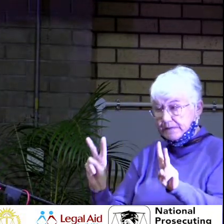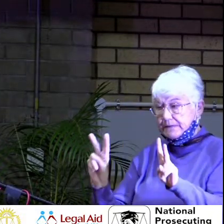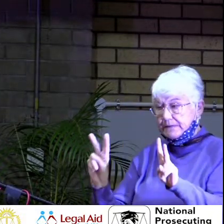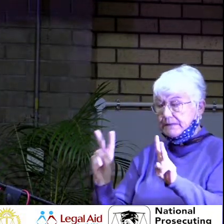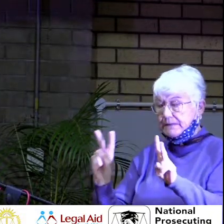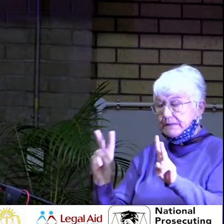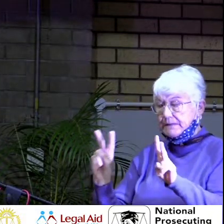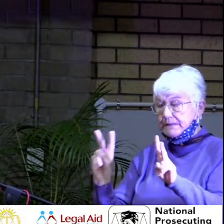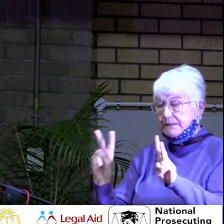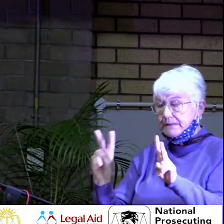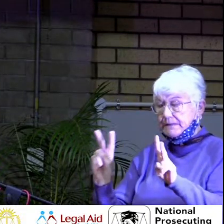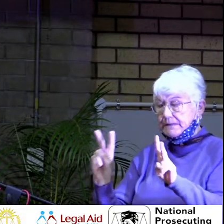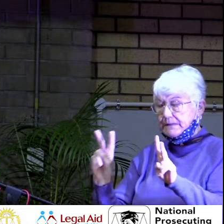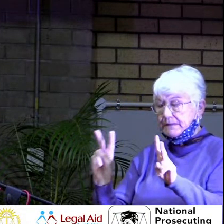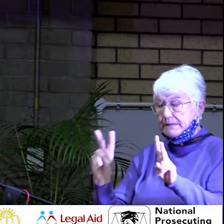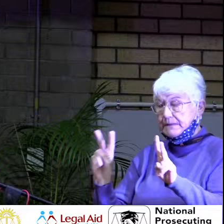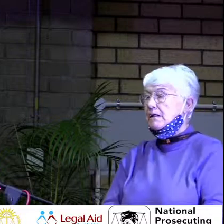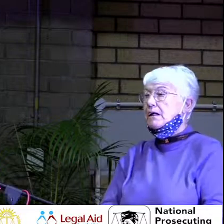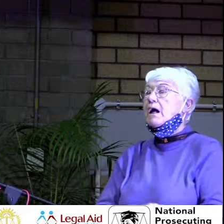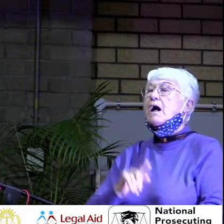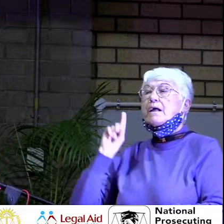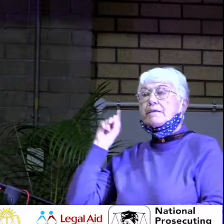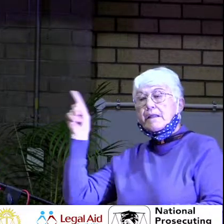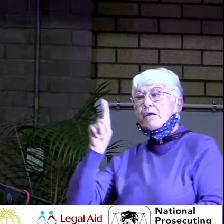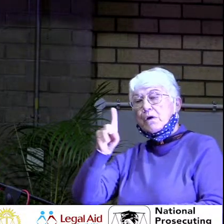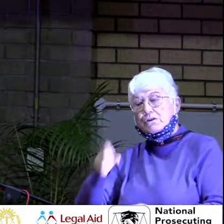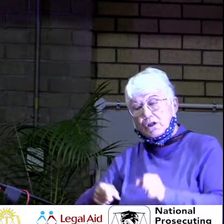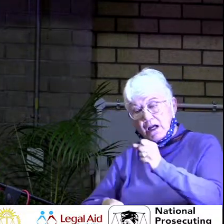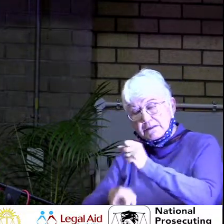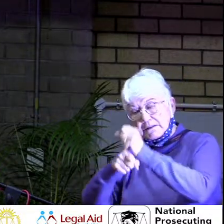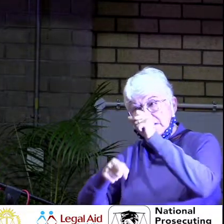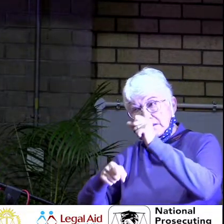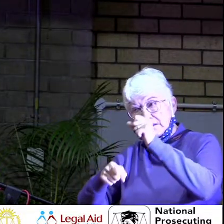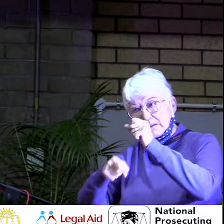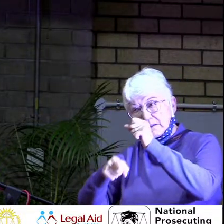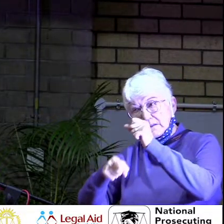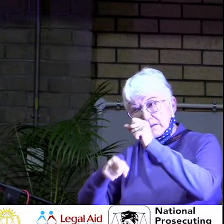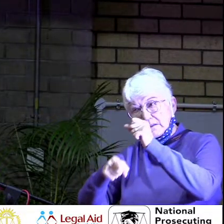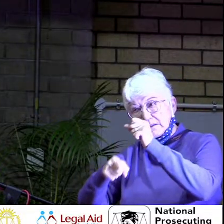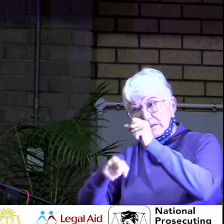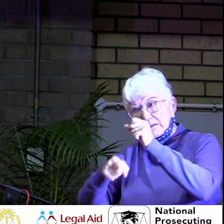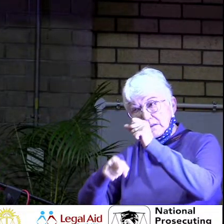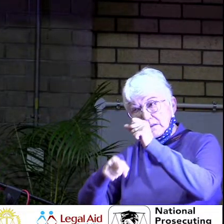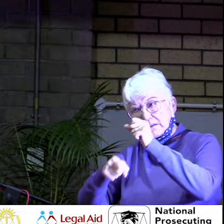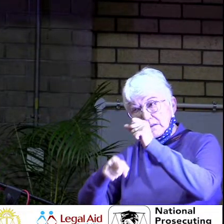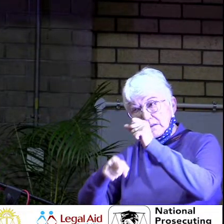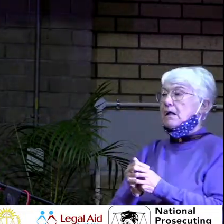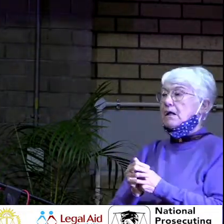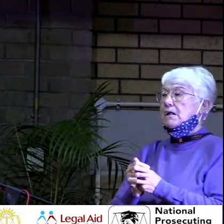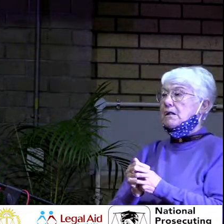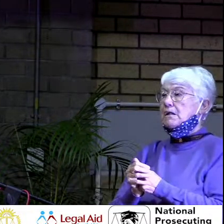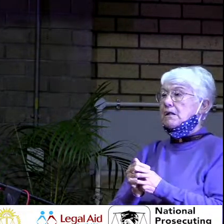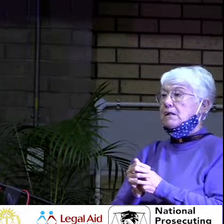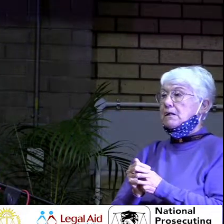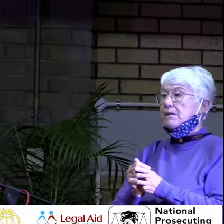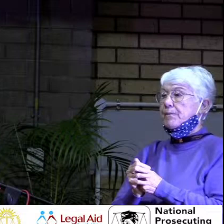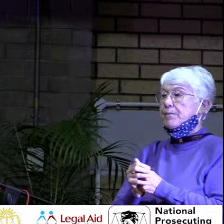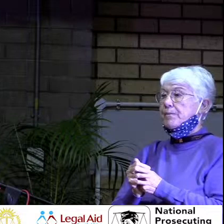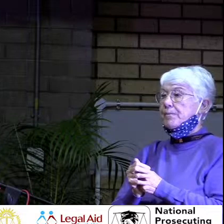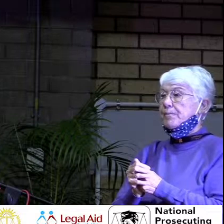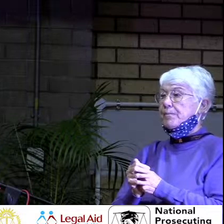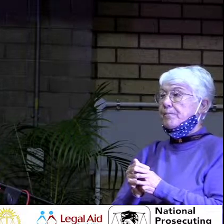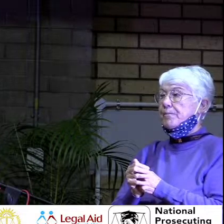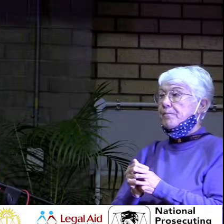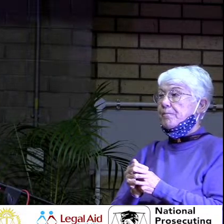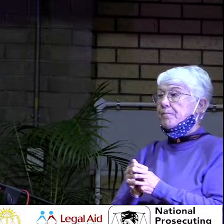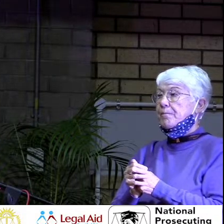are assisted at the victim-friendly room. All police stations have such a room. Or we can take the victim or